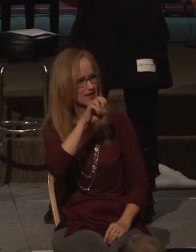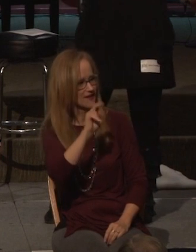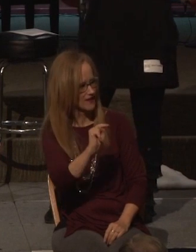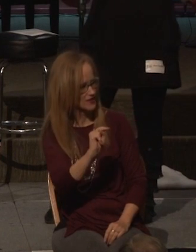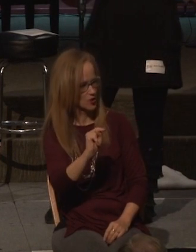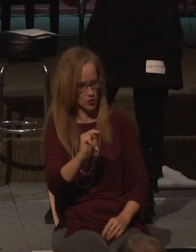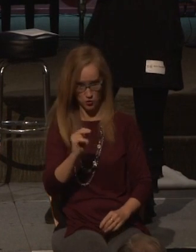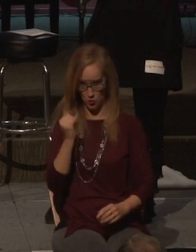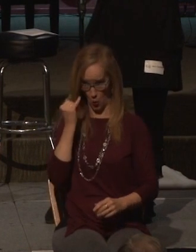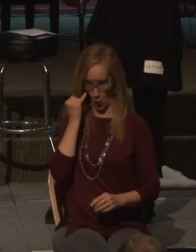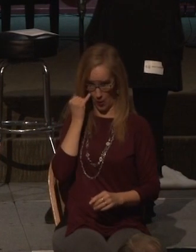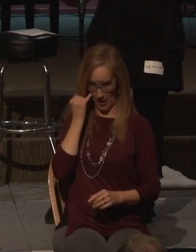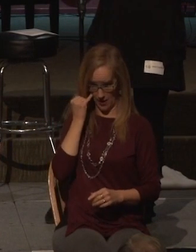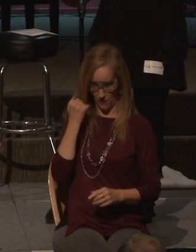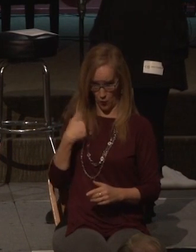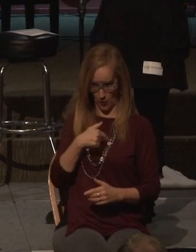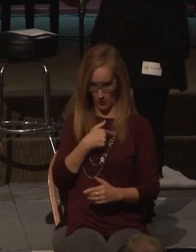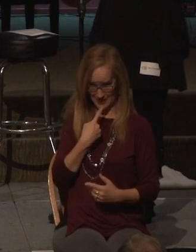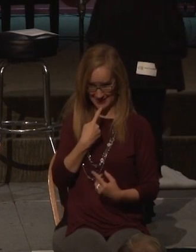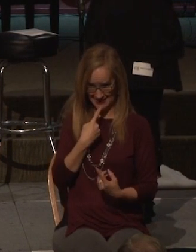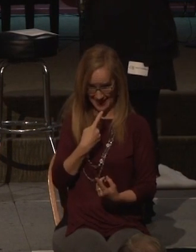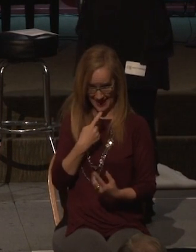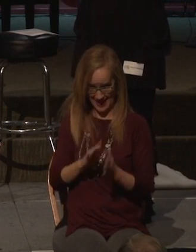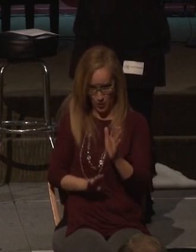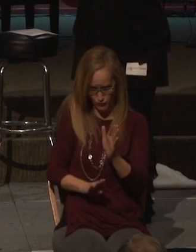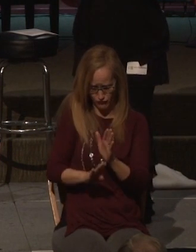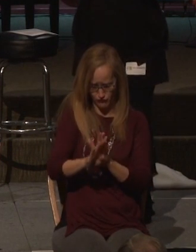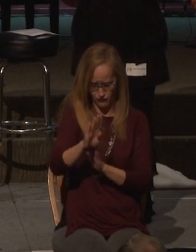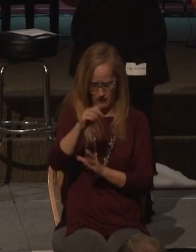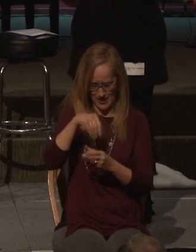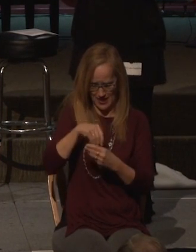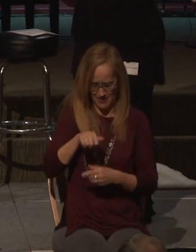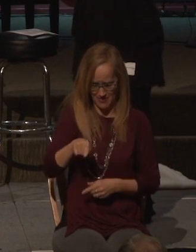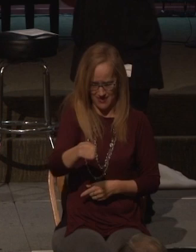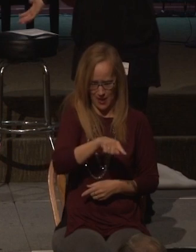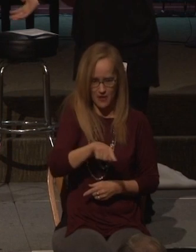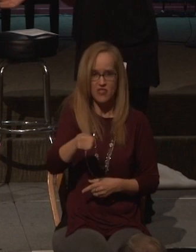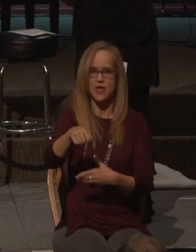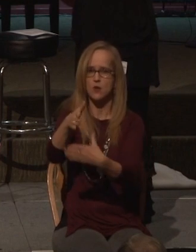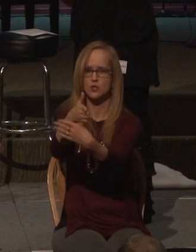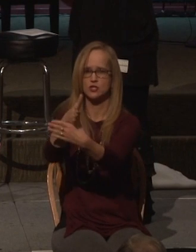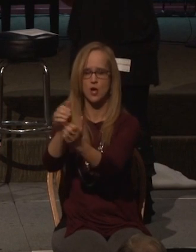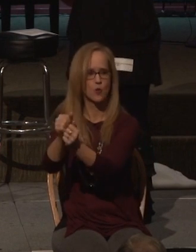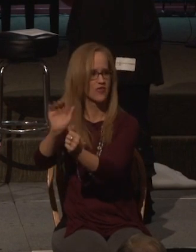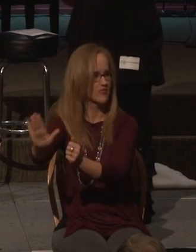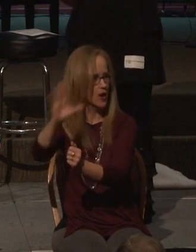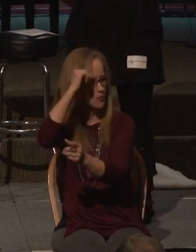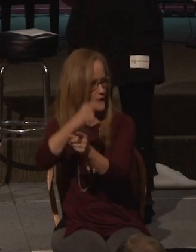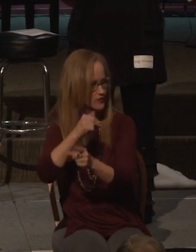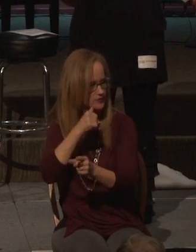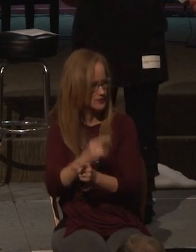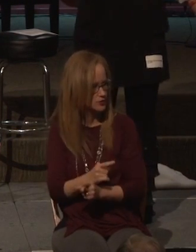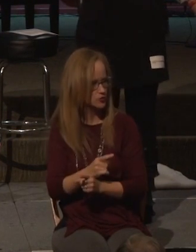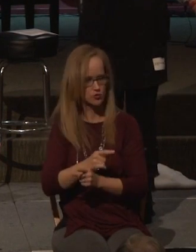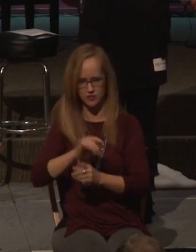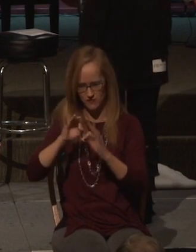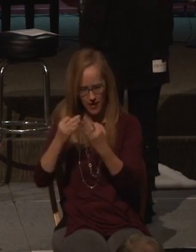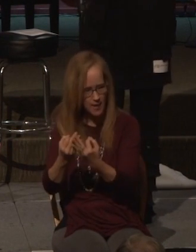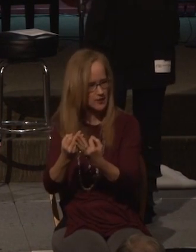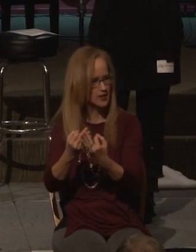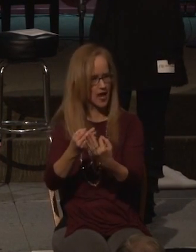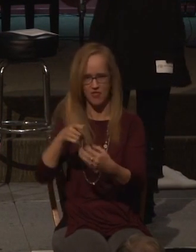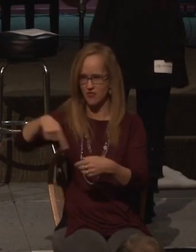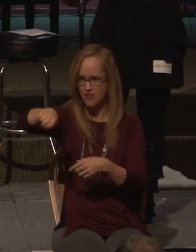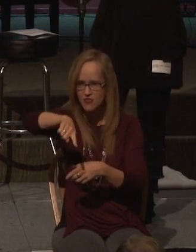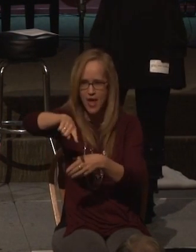these seeds come to fruition, then they're sharing it with their mommies and daddies or their brothers and sisters, and then they're sharing it with whoever